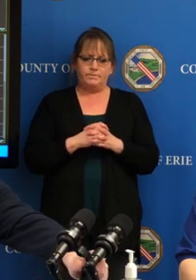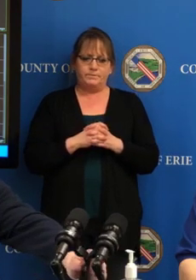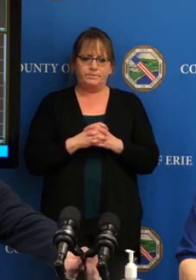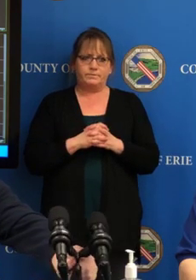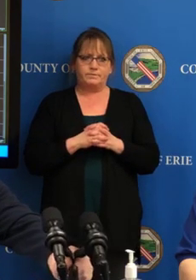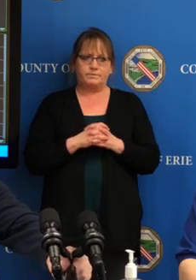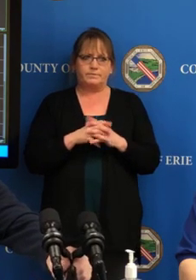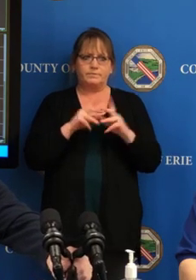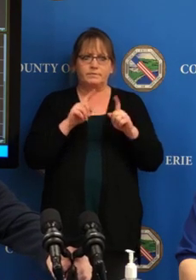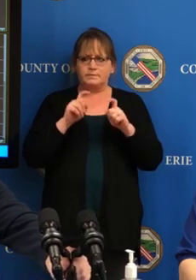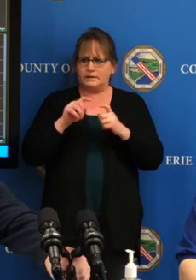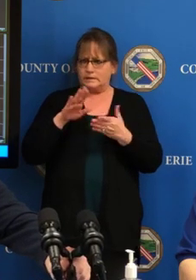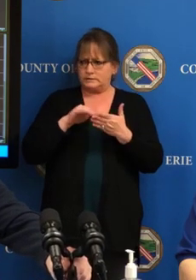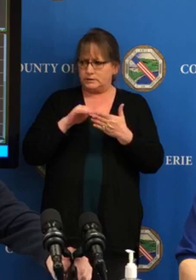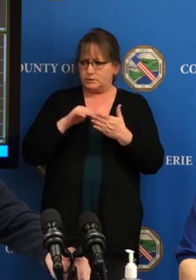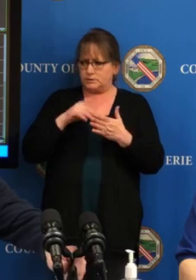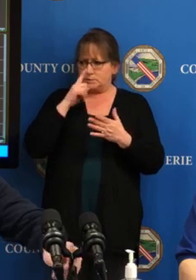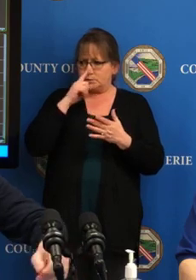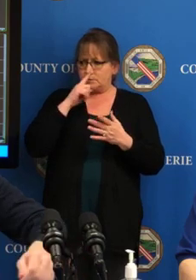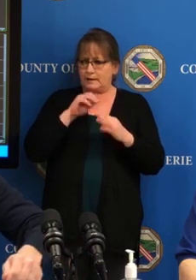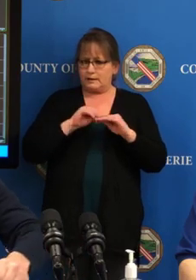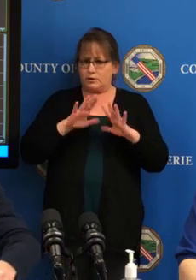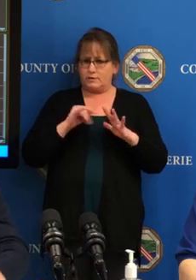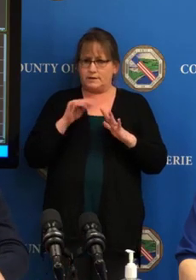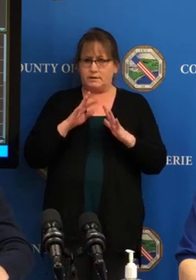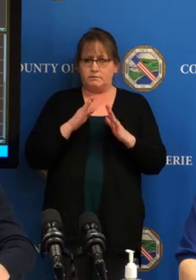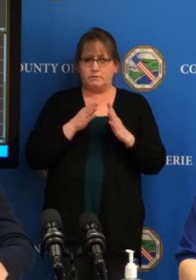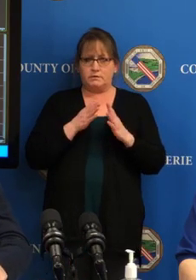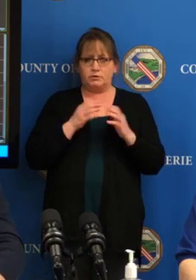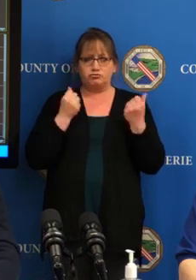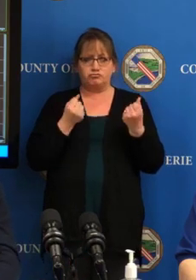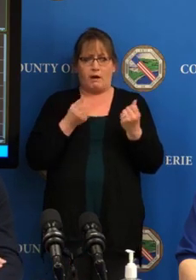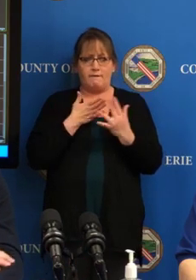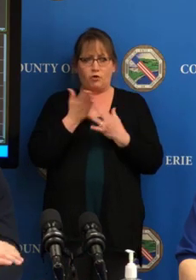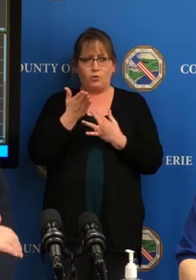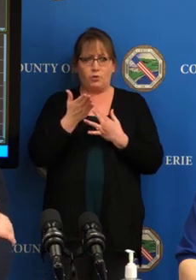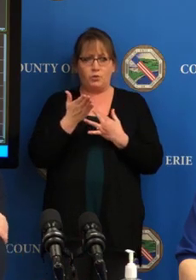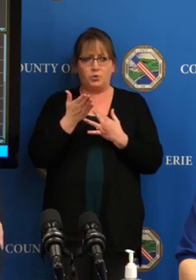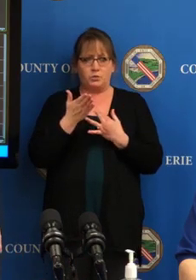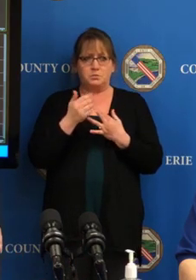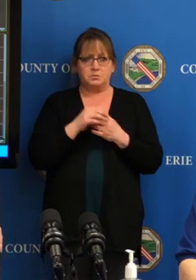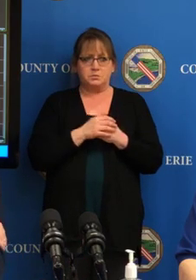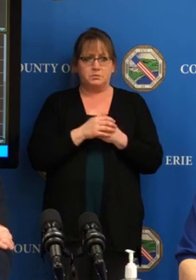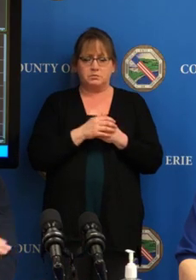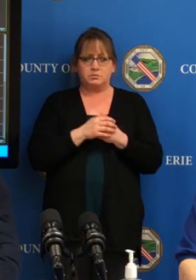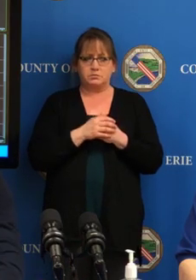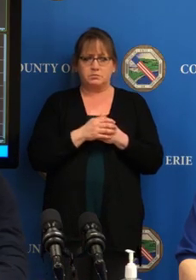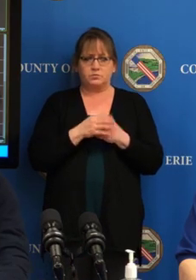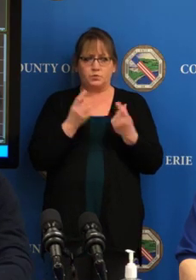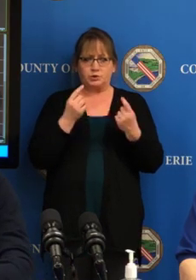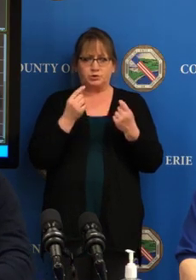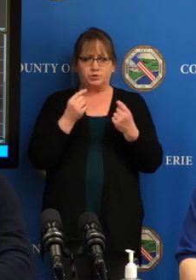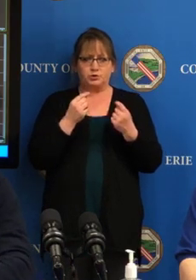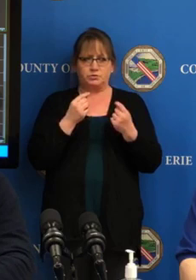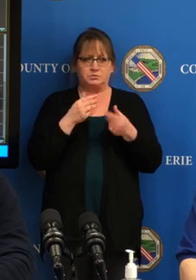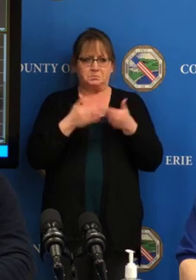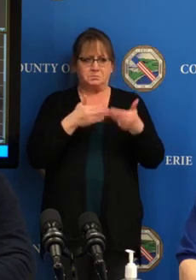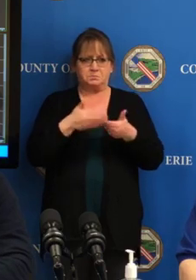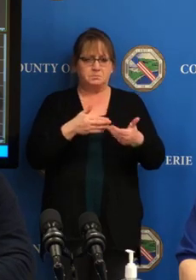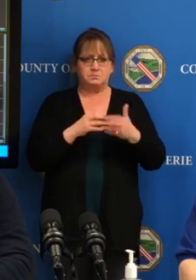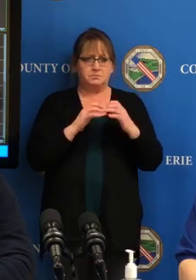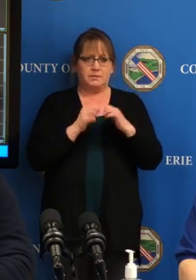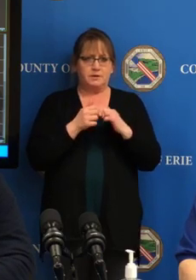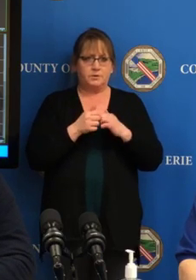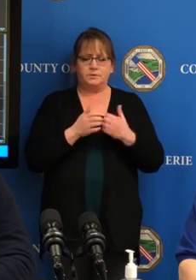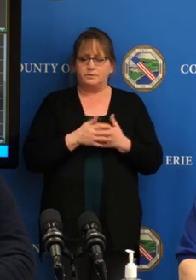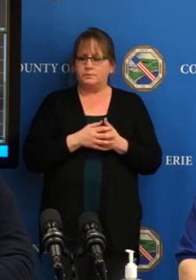testing centers. Mark, can you just clarify, if someone goes for a drive-through test center facility, what's the protocol and procedure for how they would visit